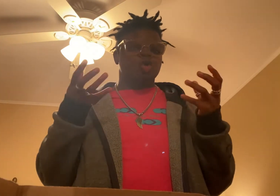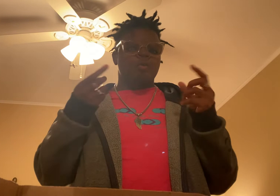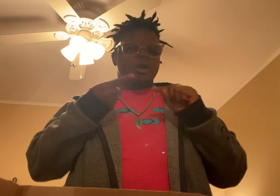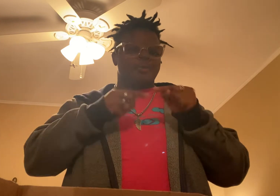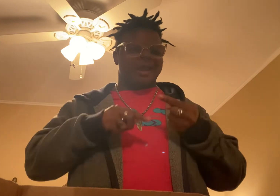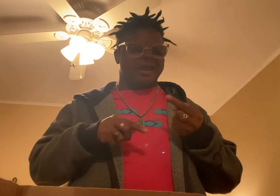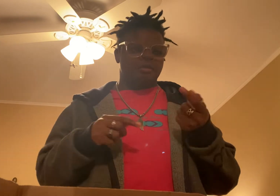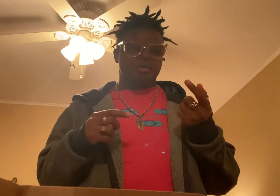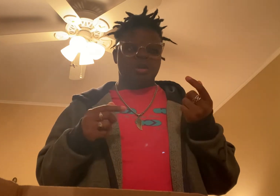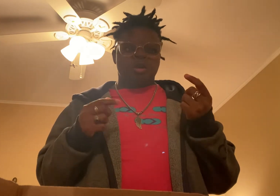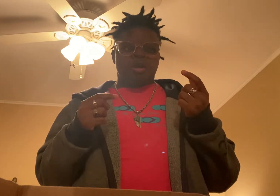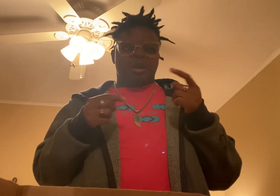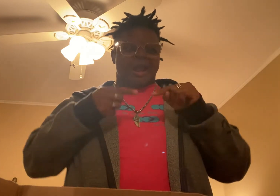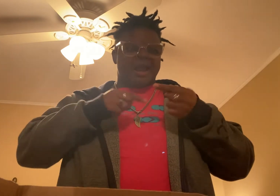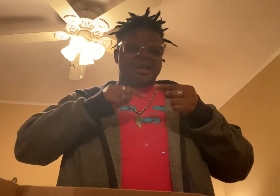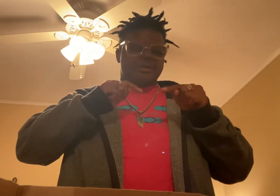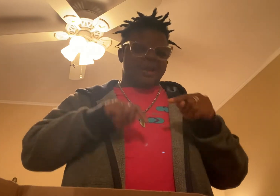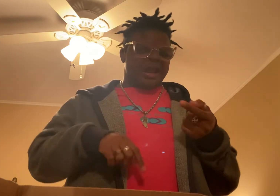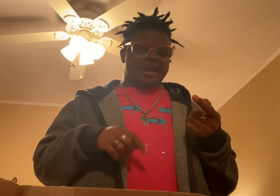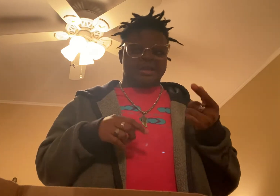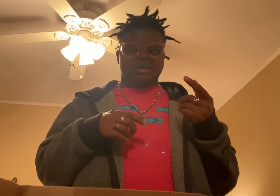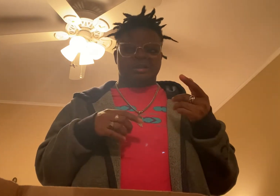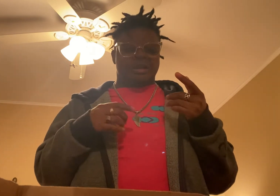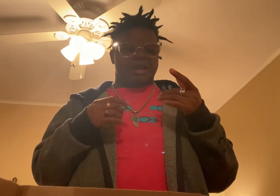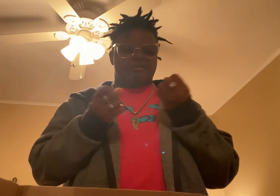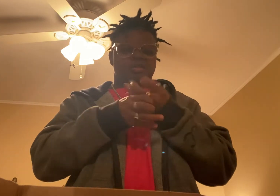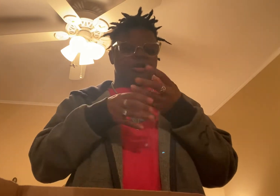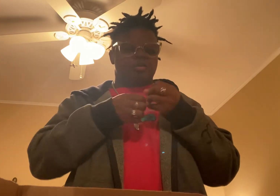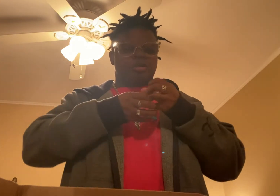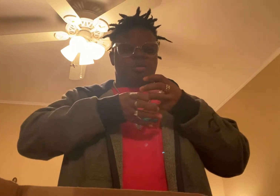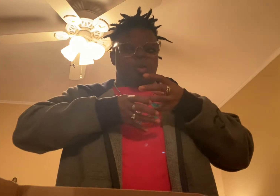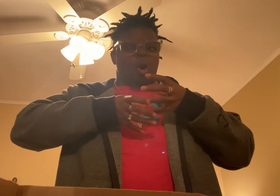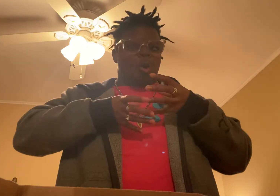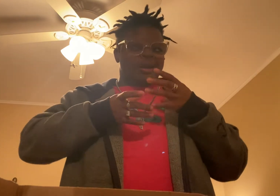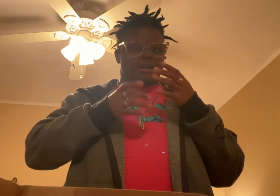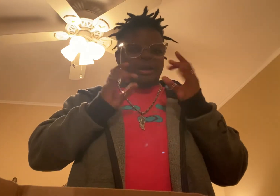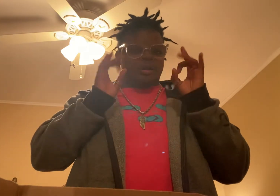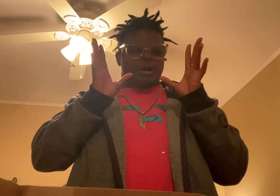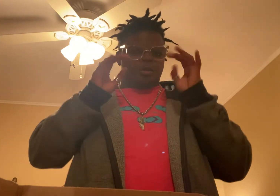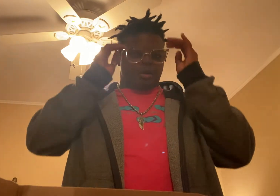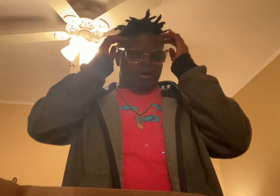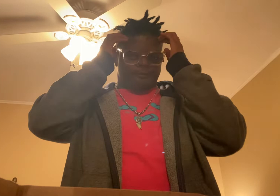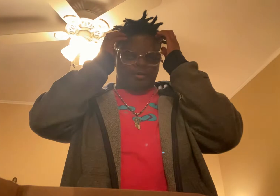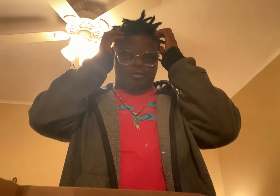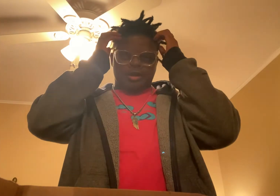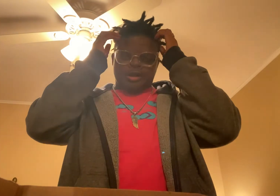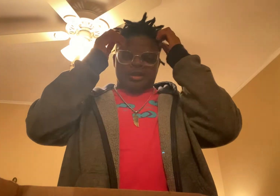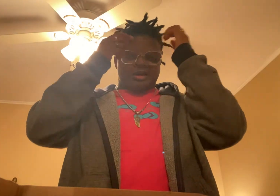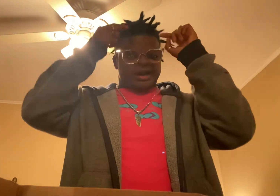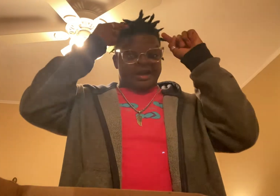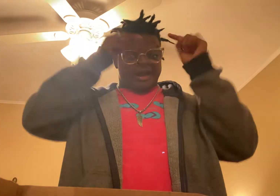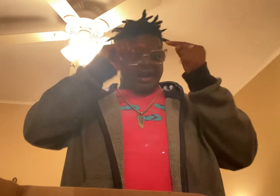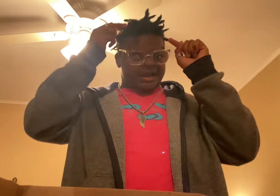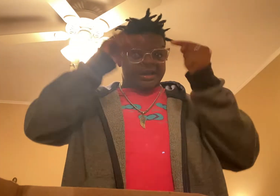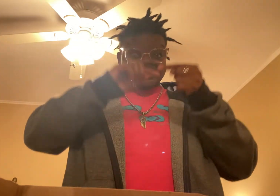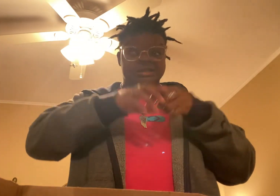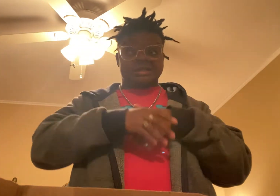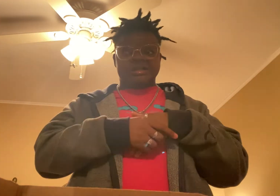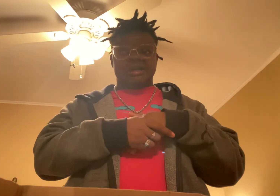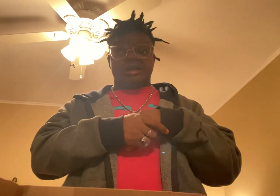much pain. Aches and pains, like everything was swollen. It was awful. Then I had headaches.